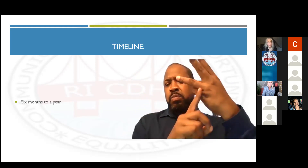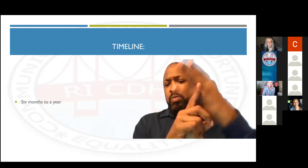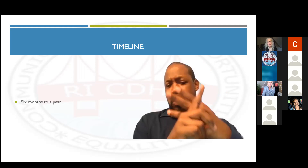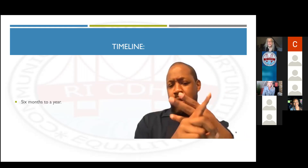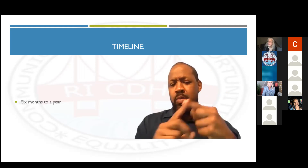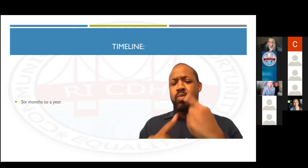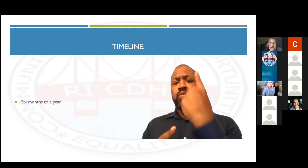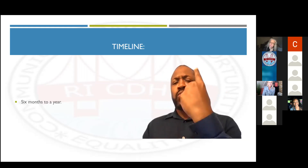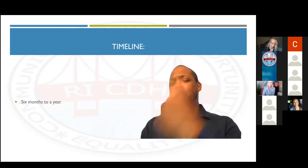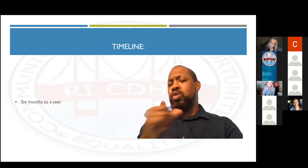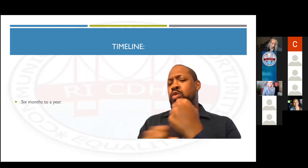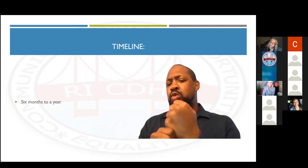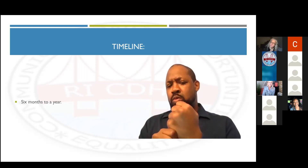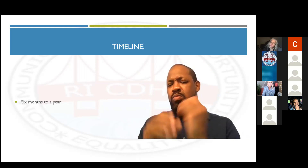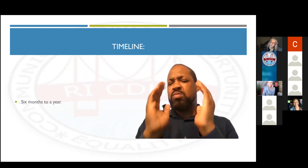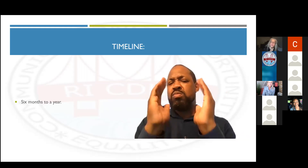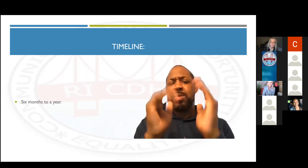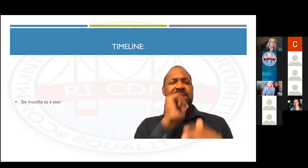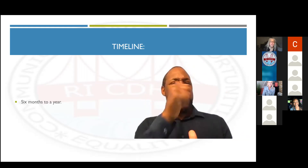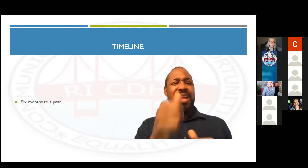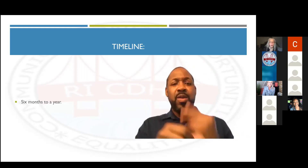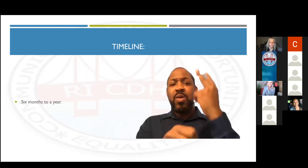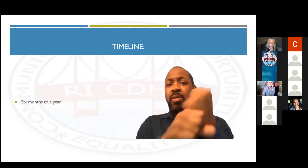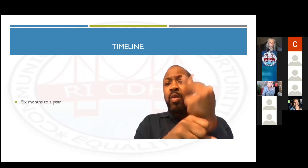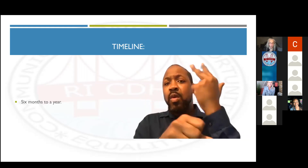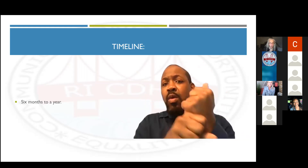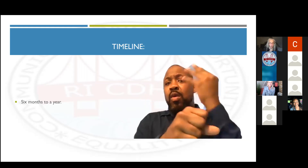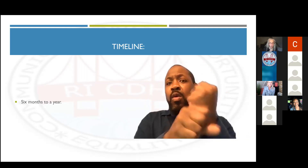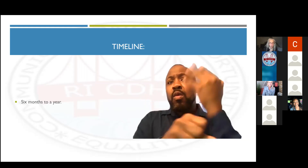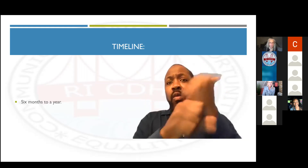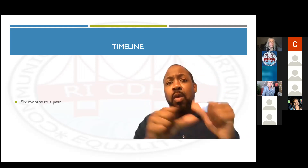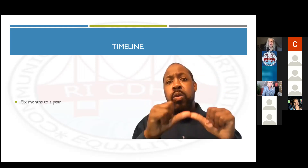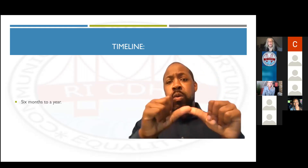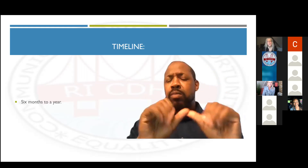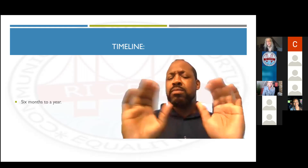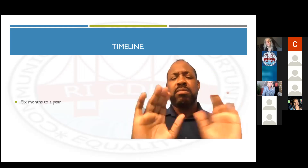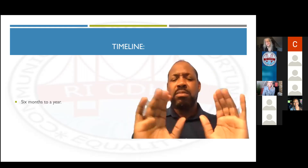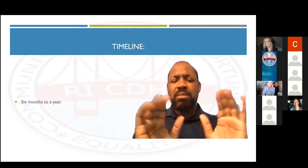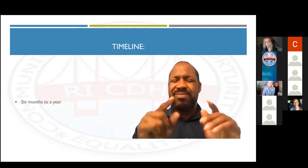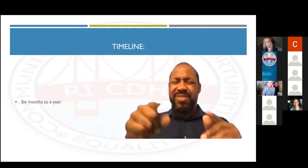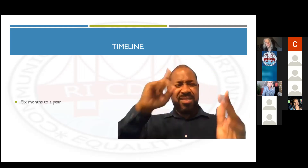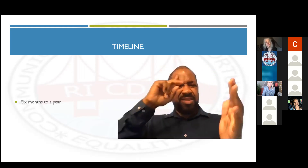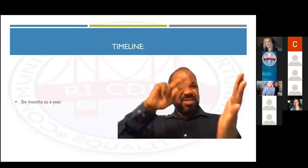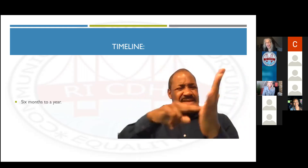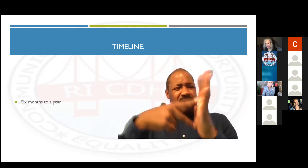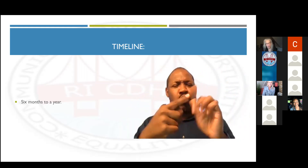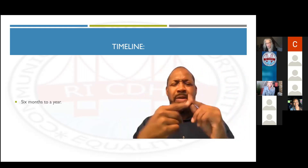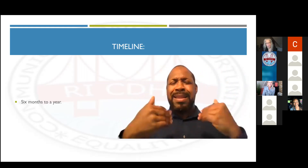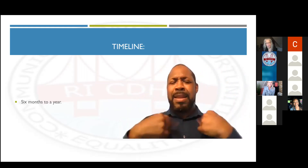It needs to be limited. It can be 6 months to a year. It cannot continue to meet as an ad hoc committee